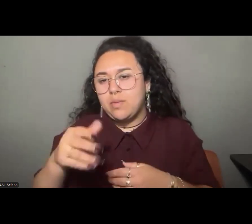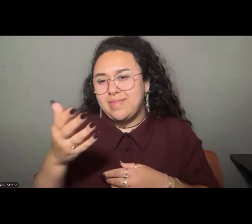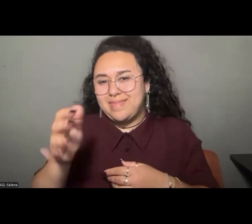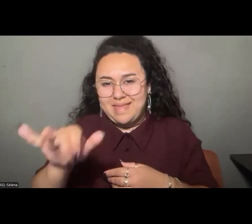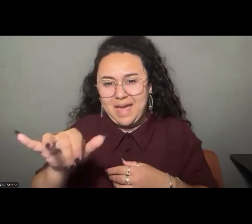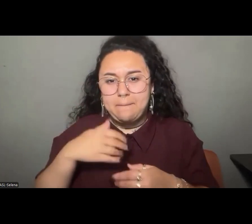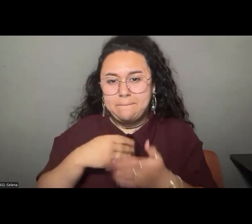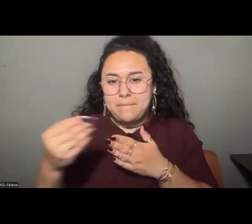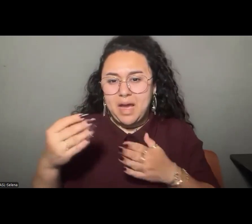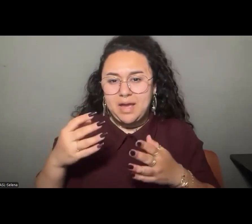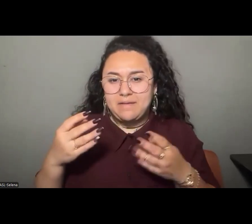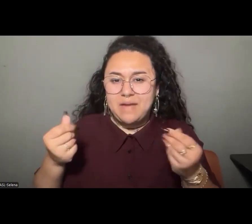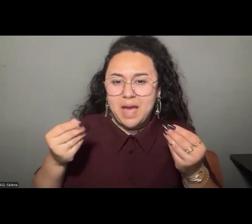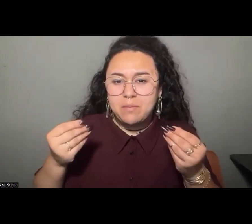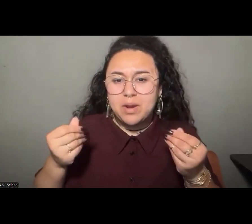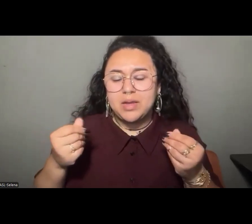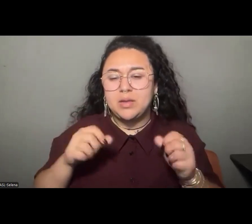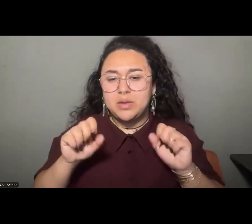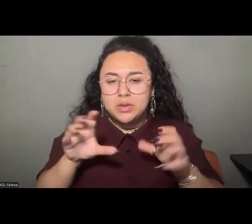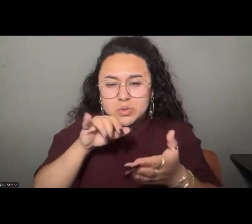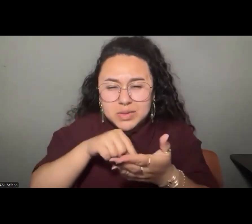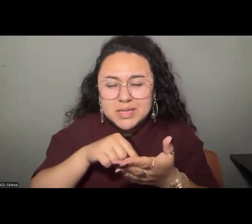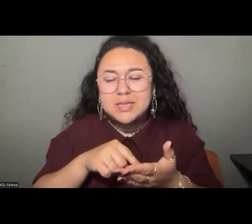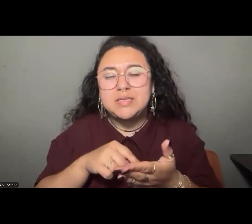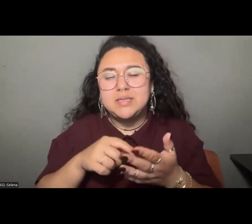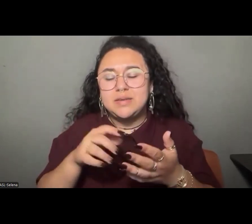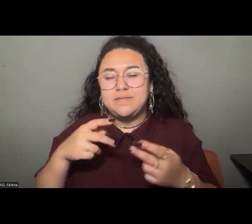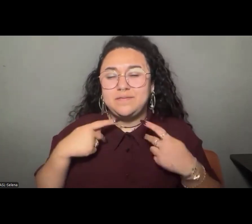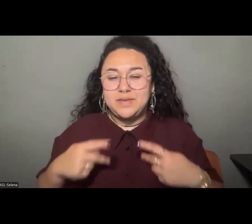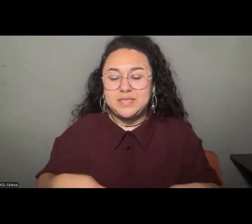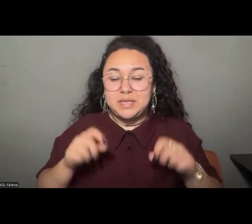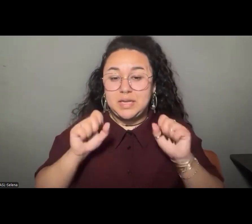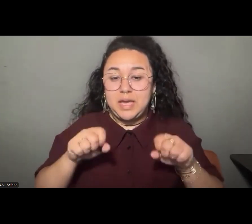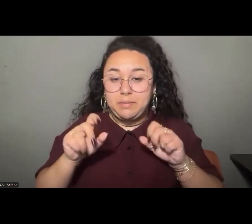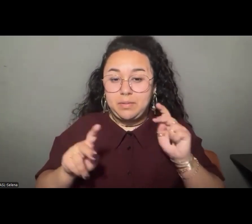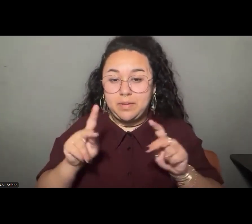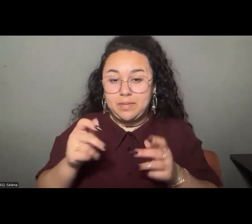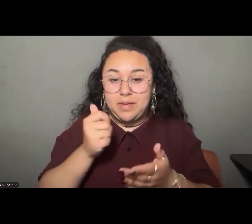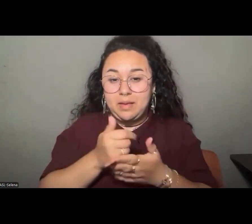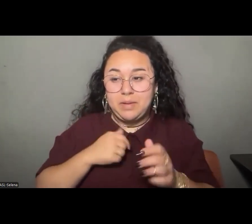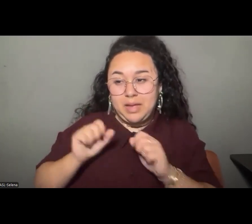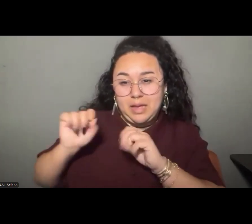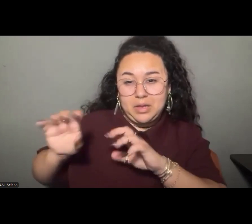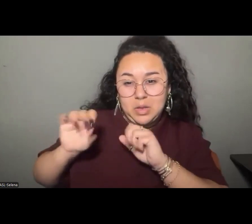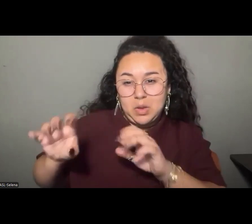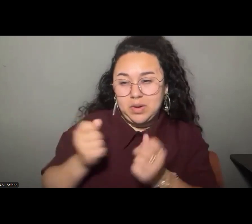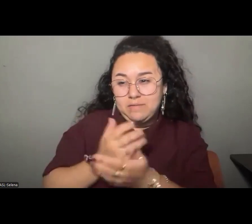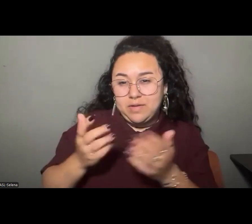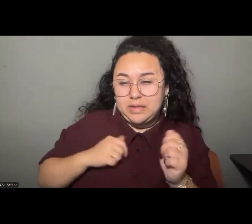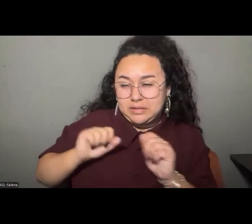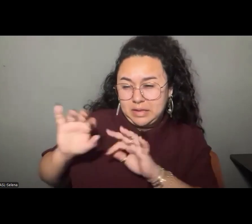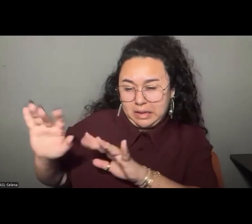were abled people, physically abled people at the space to help me unload my Honda Fit of all the bags of crap. And